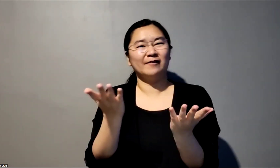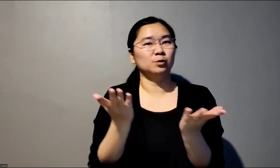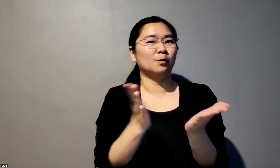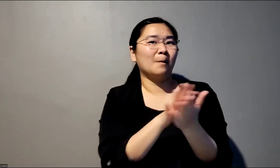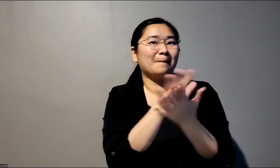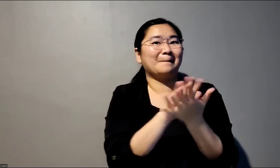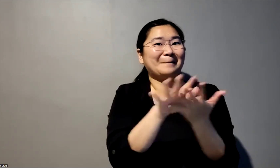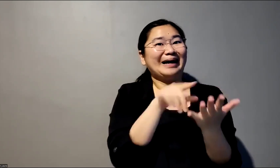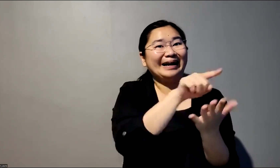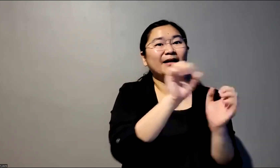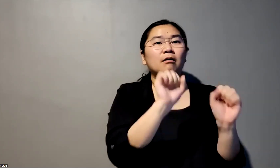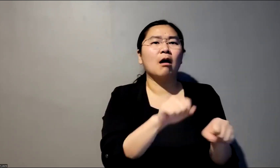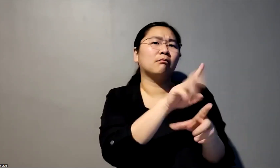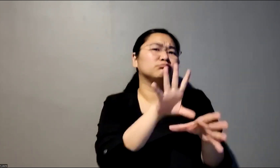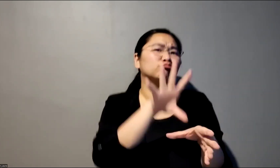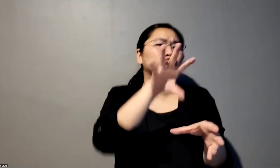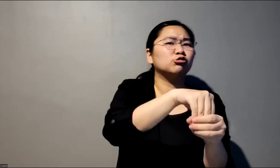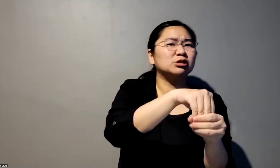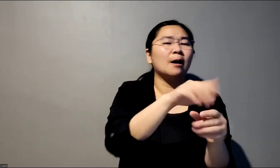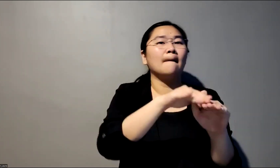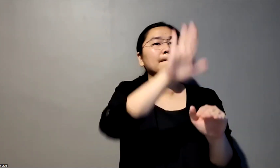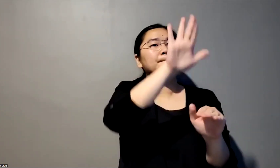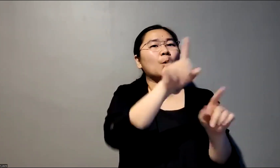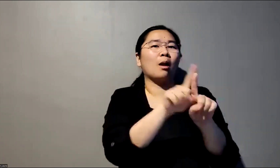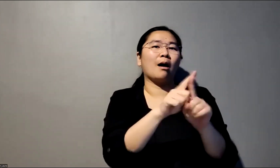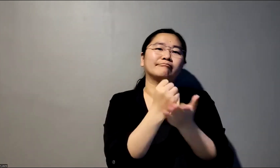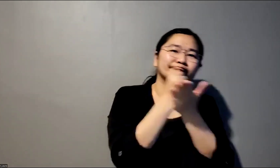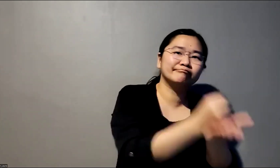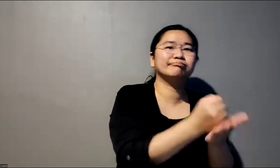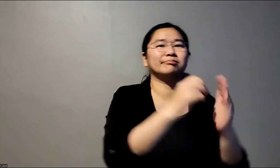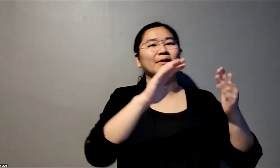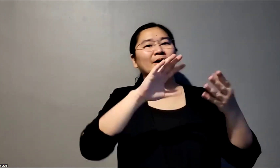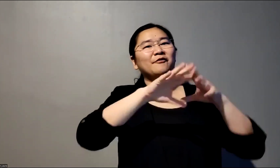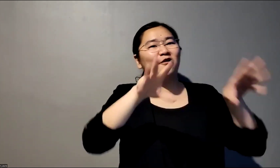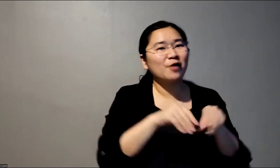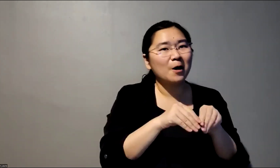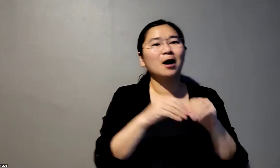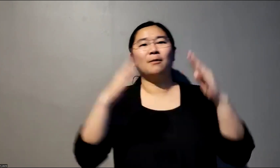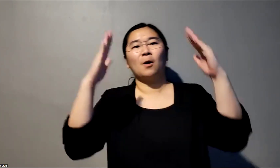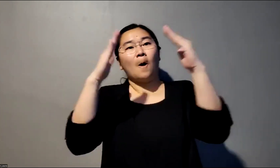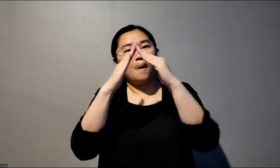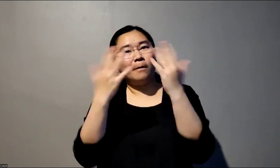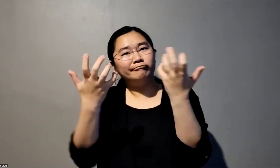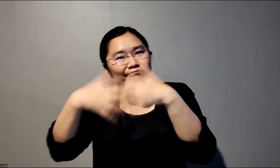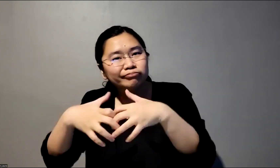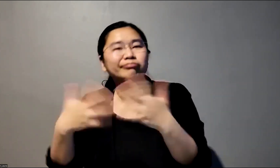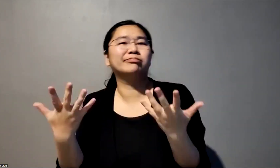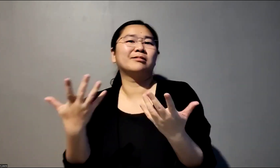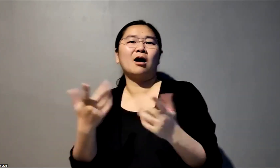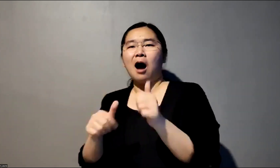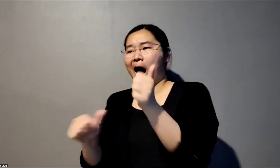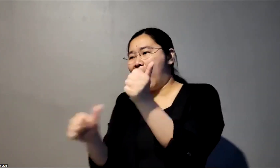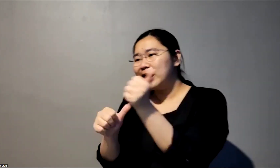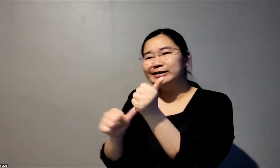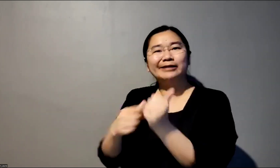32 in linkages with Article 19 and other, of course, cross-cutting articles. And